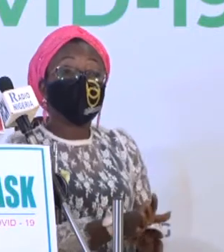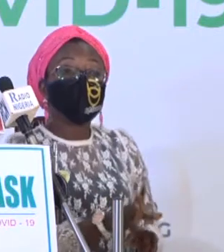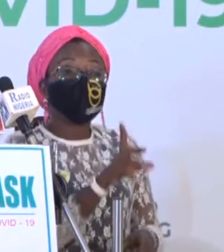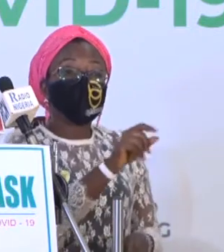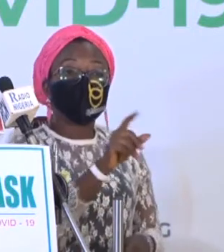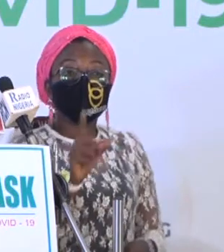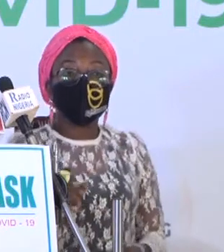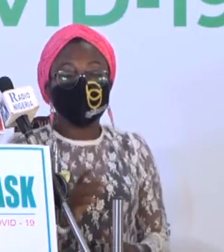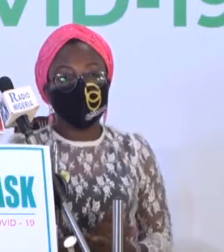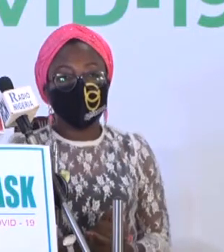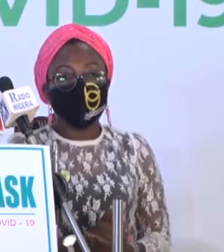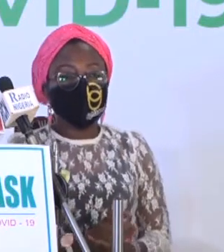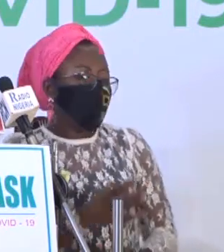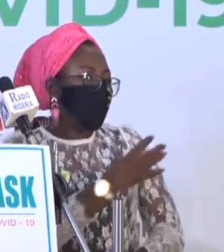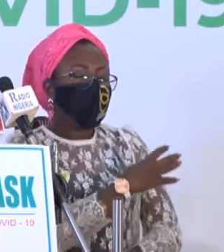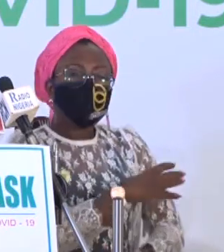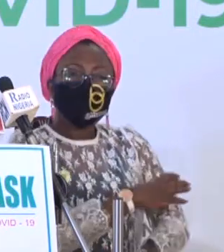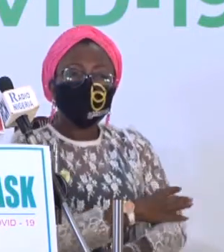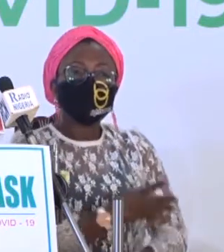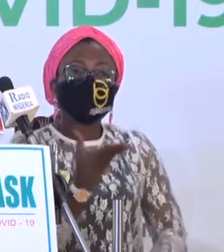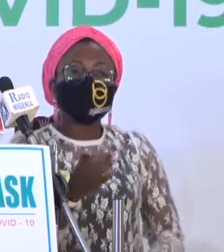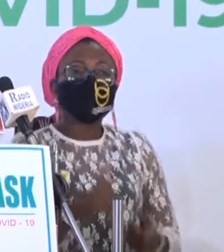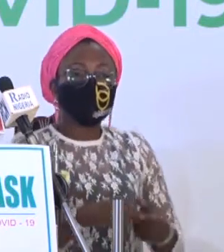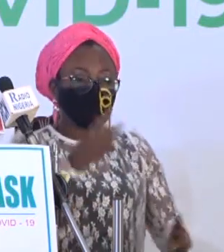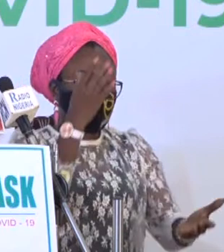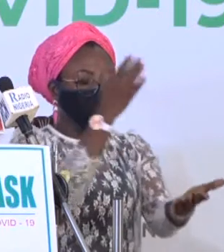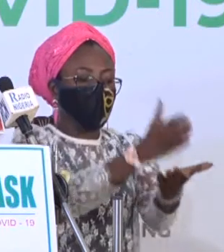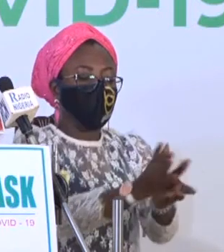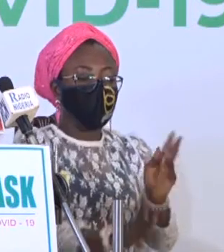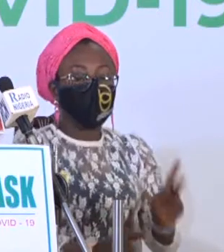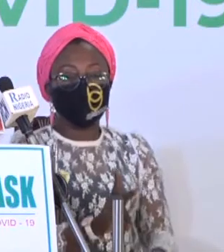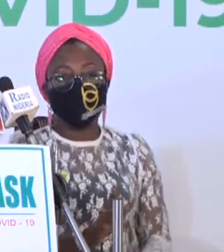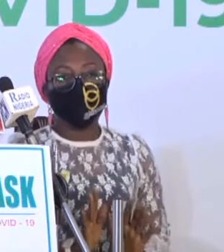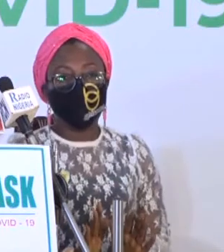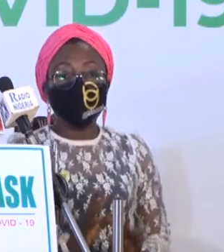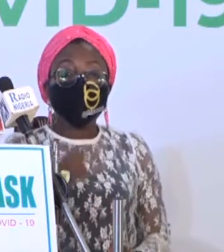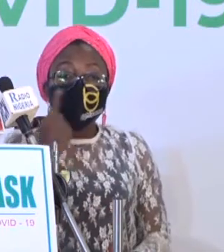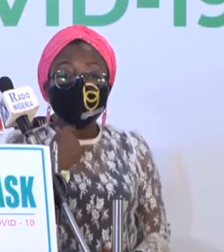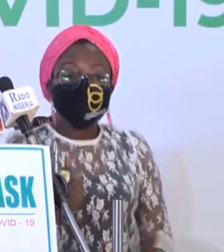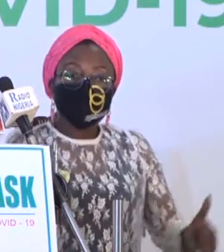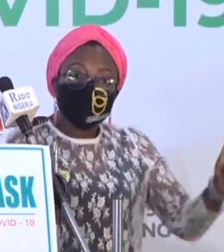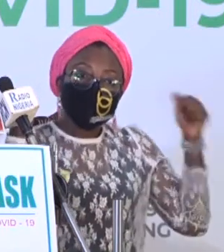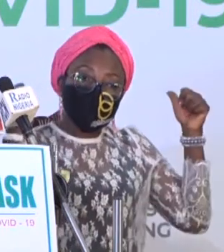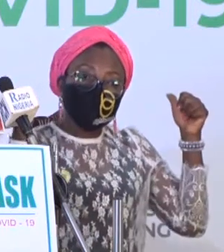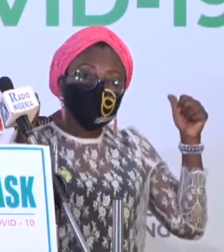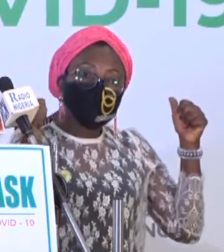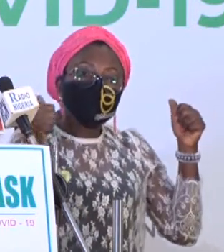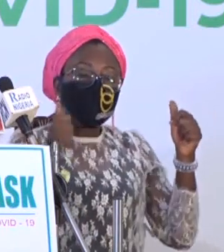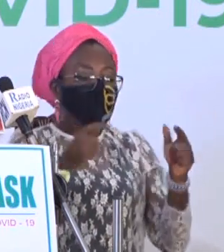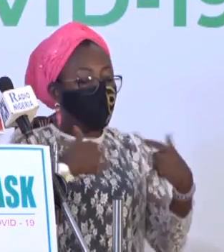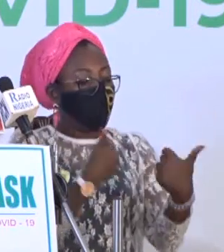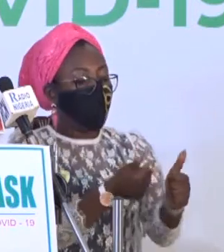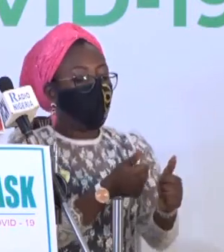2020. The powers are there to restrict a person who has refused to comply with any